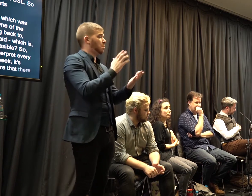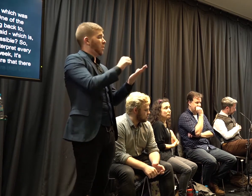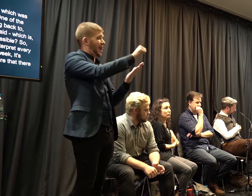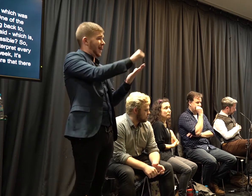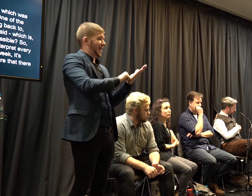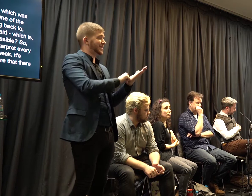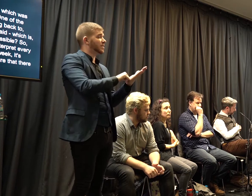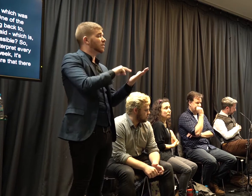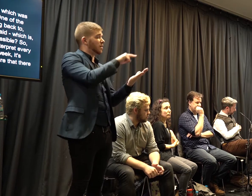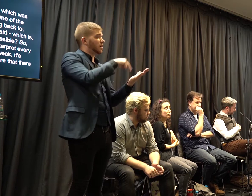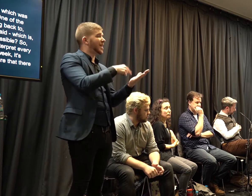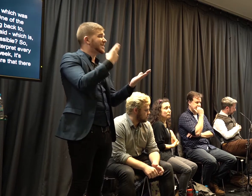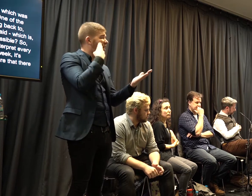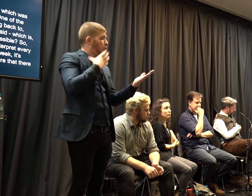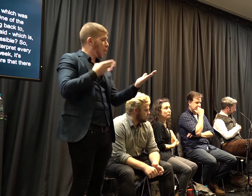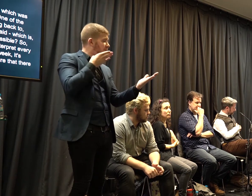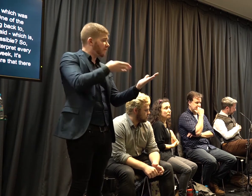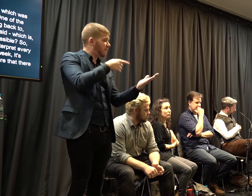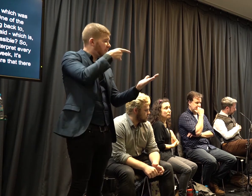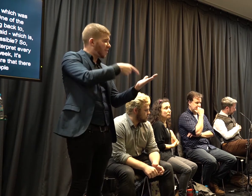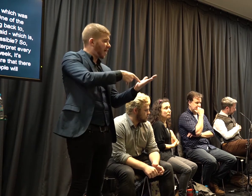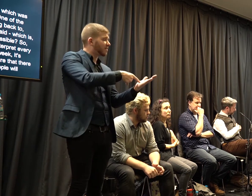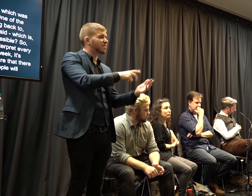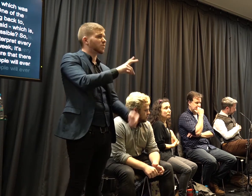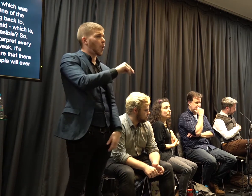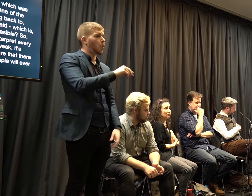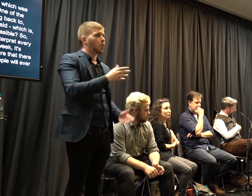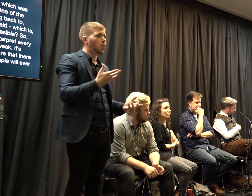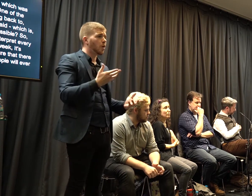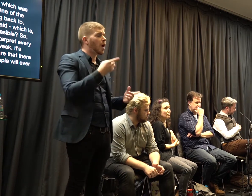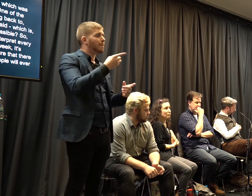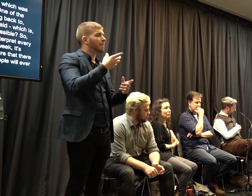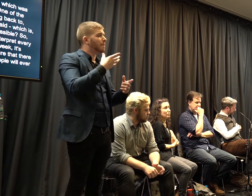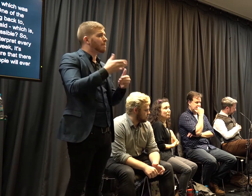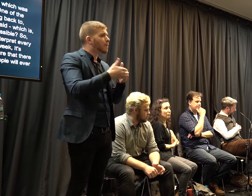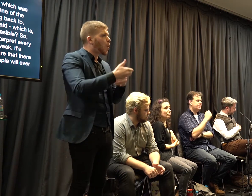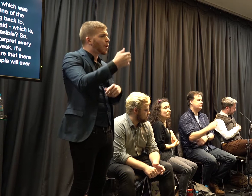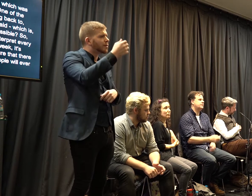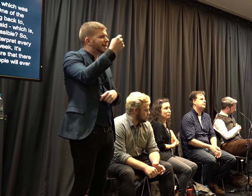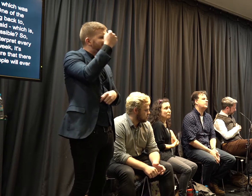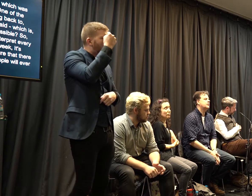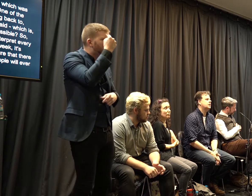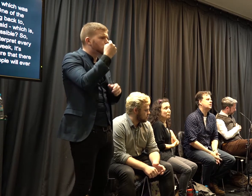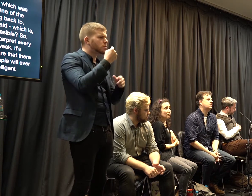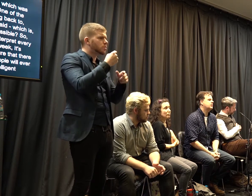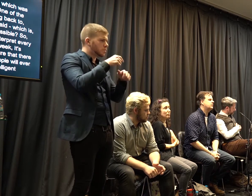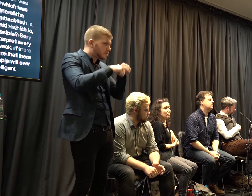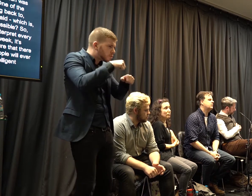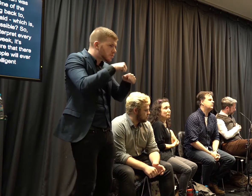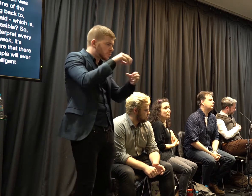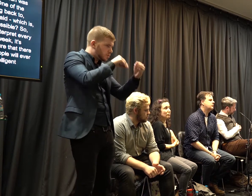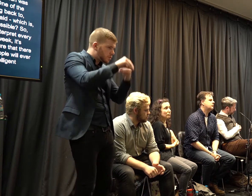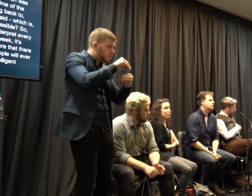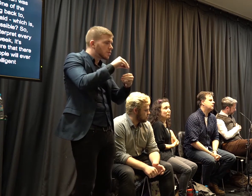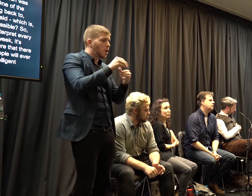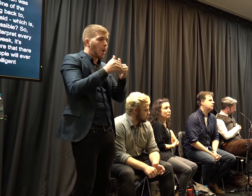no deaf people will ever want to go and see. And with a bit more intelligent programming, more money could be put into each